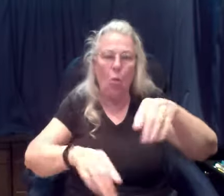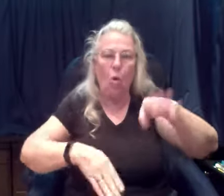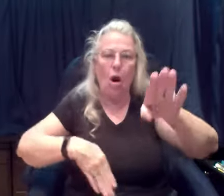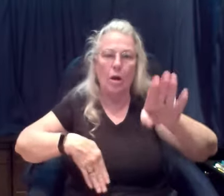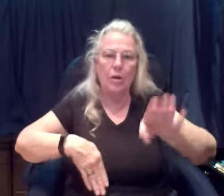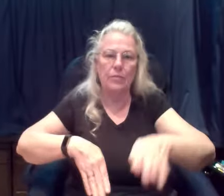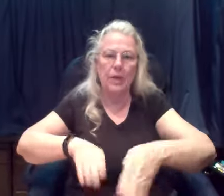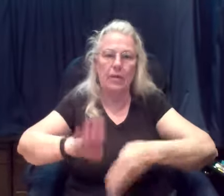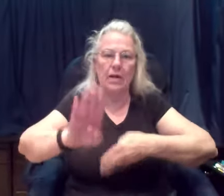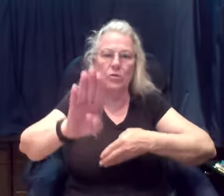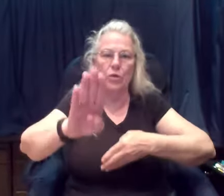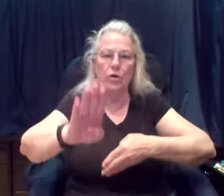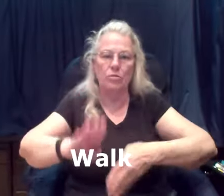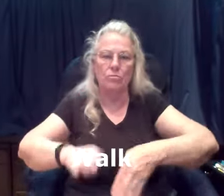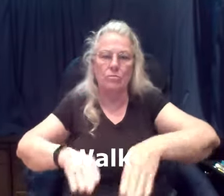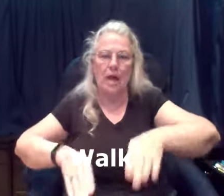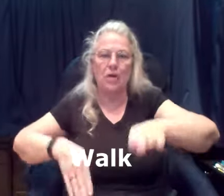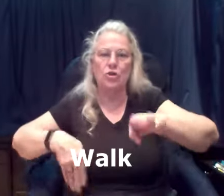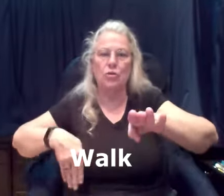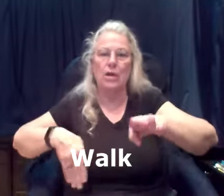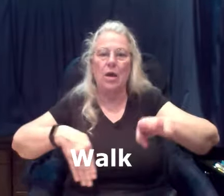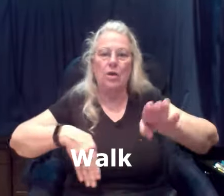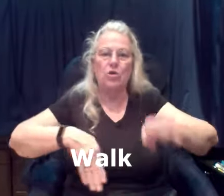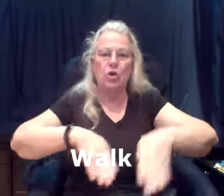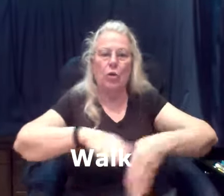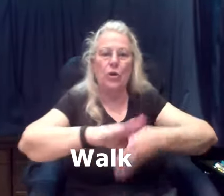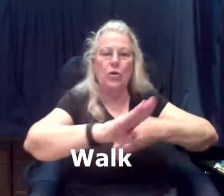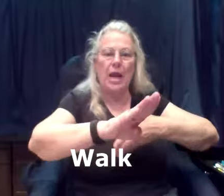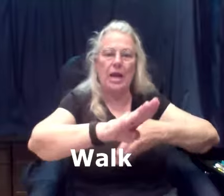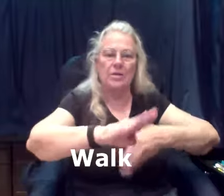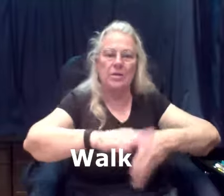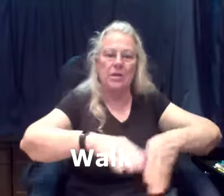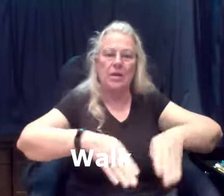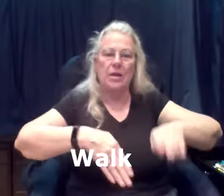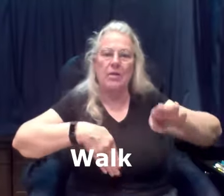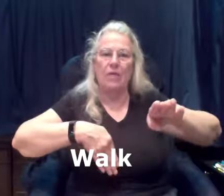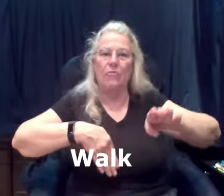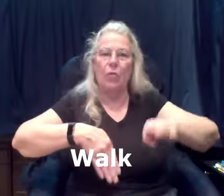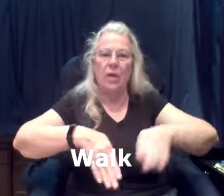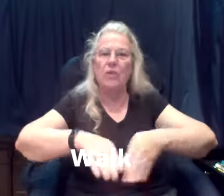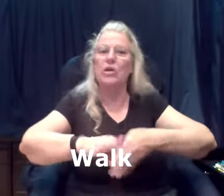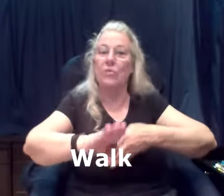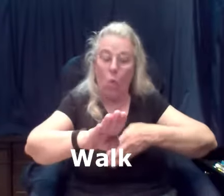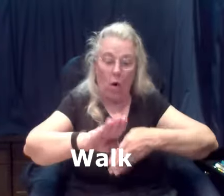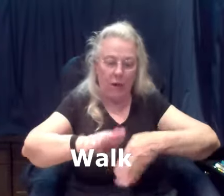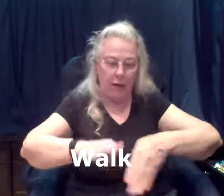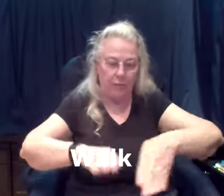Walk, and that's where you're actually showing your hands in that formation of walking.